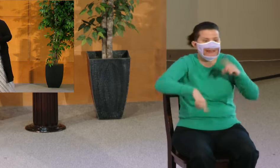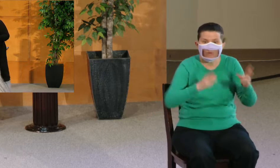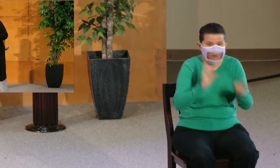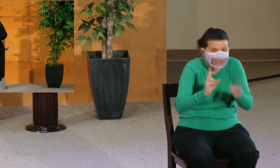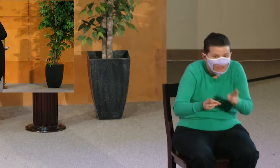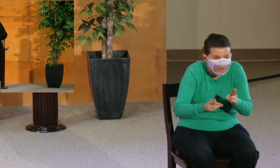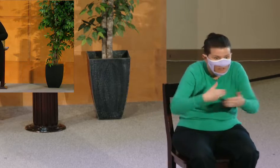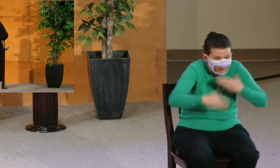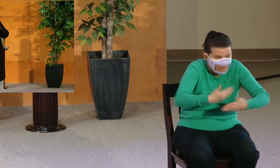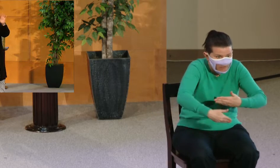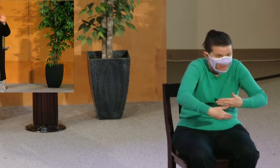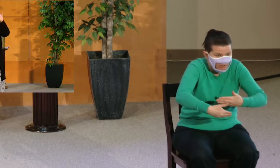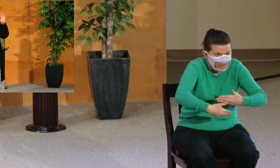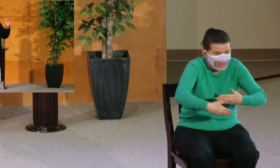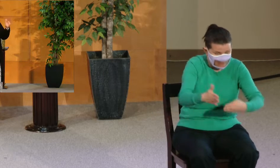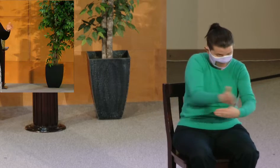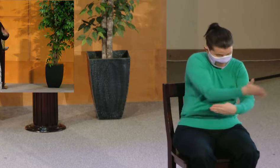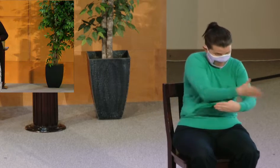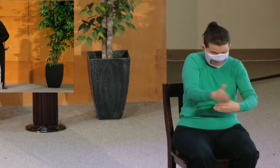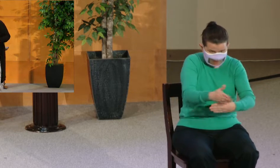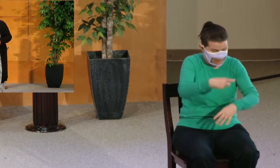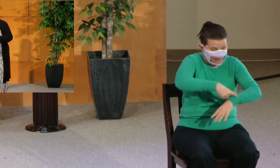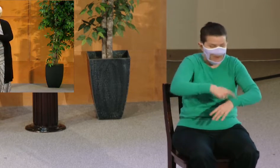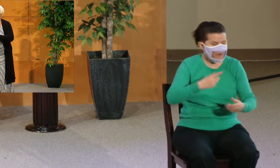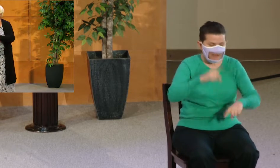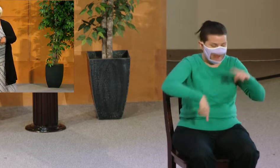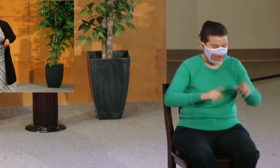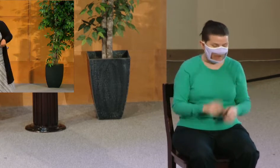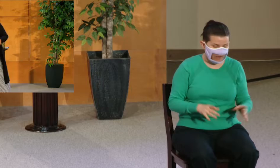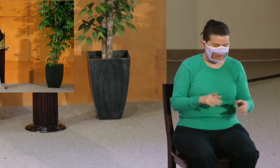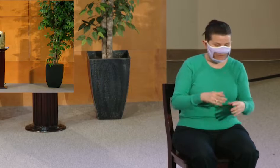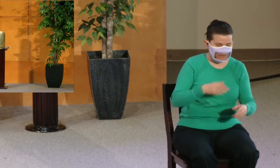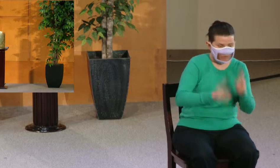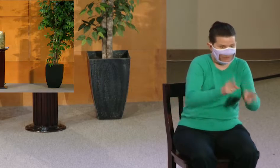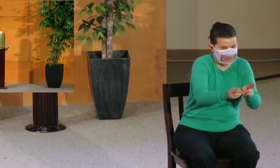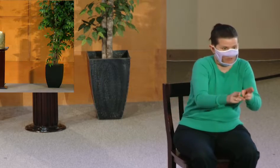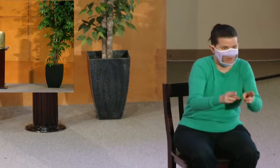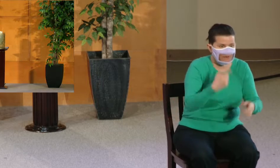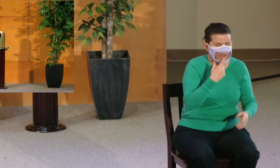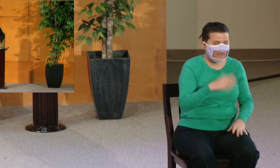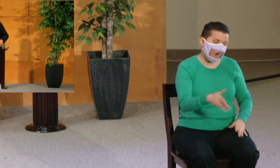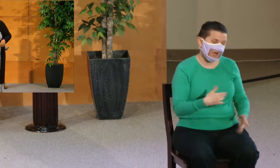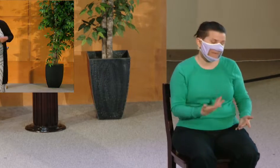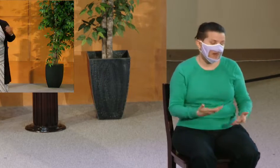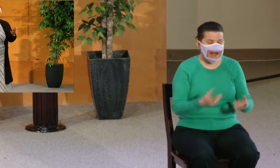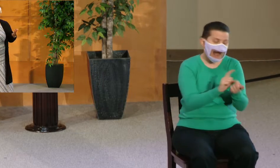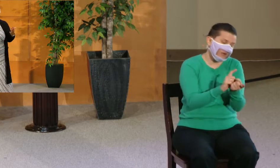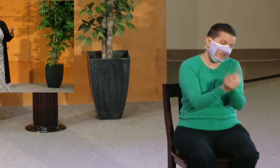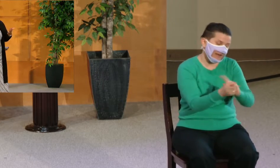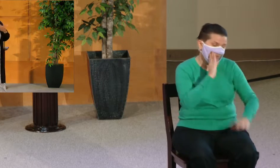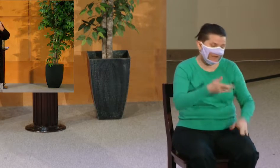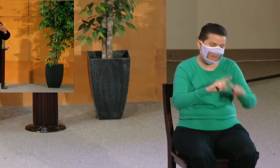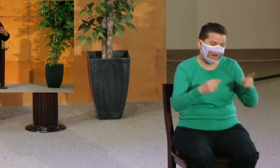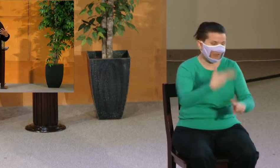say, fine, I guess I'll have to go through transition, but I'm giving it 3 months, right? All we're going